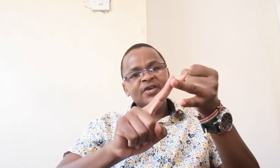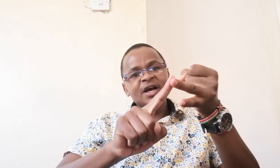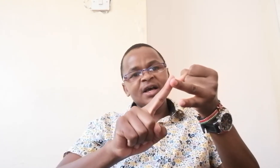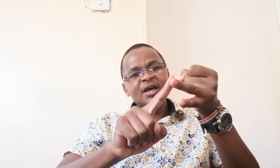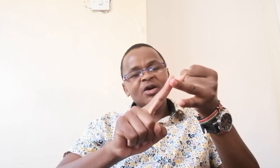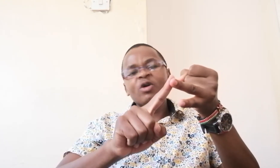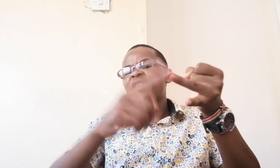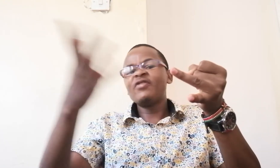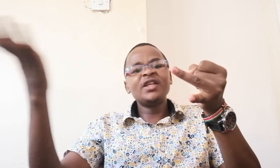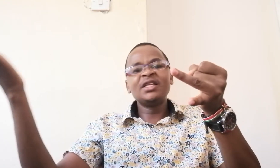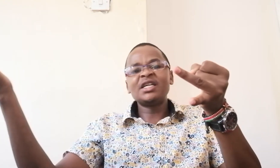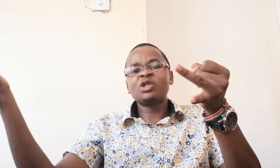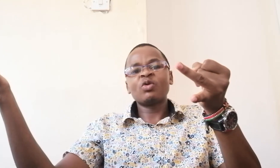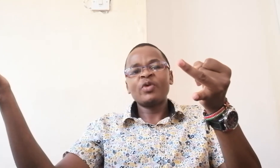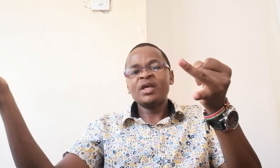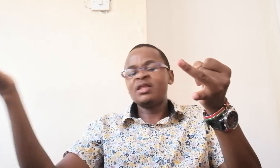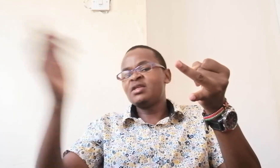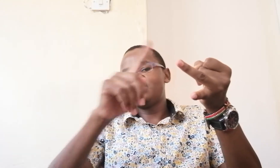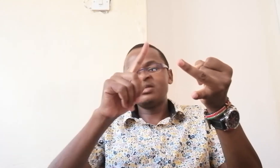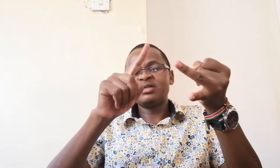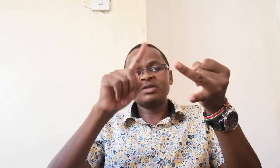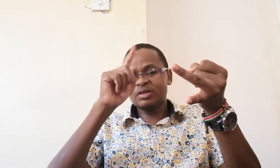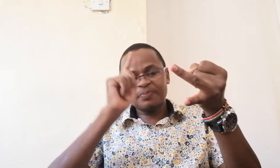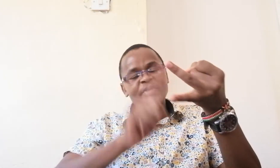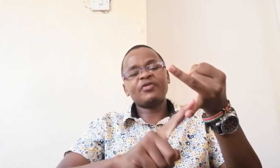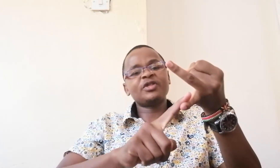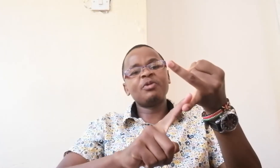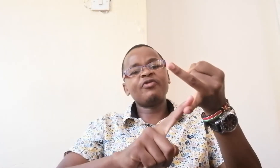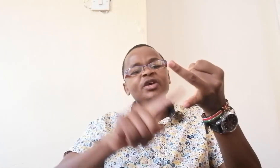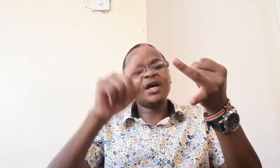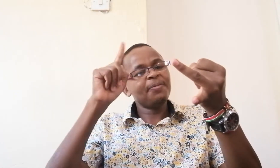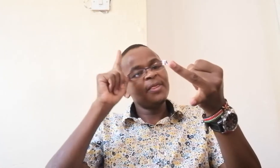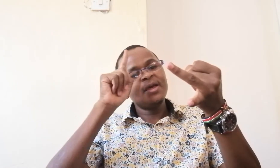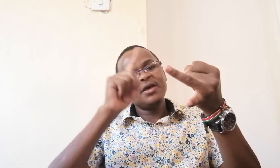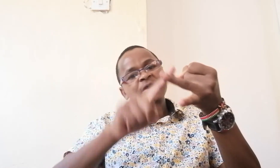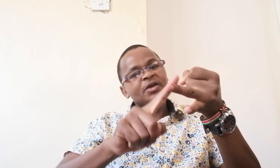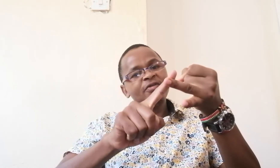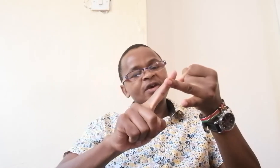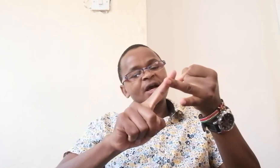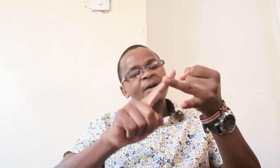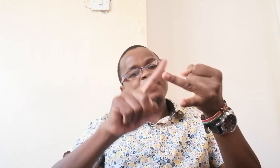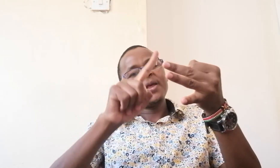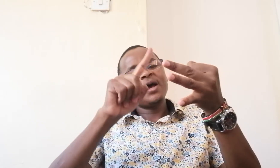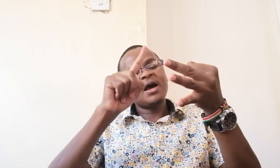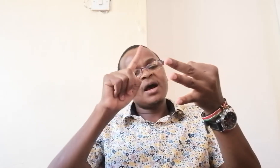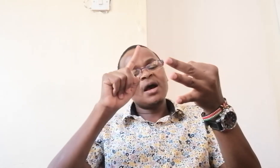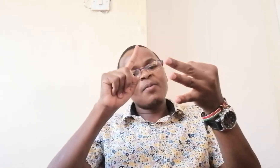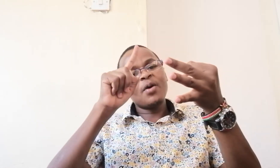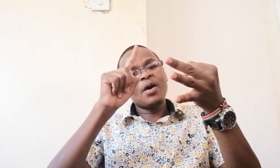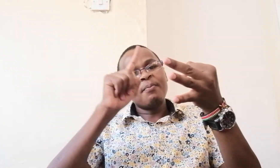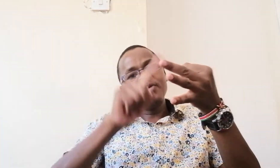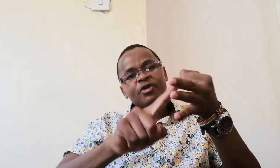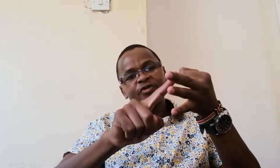finger, or rather, even in the natural way, this is small finger, ring finger, middle